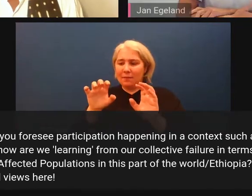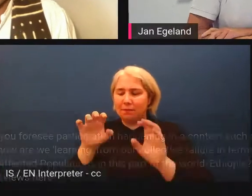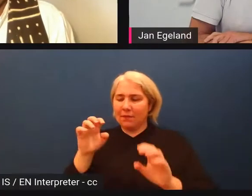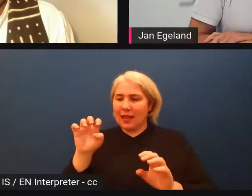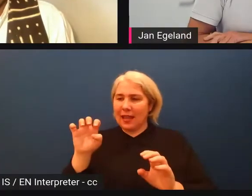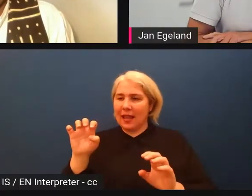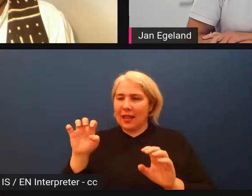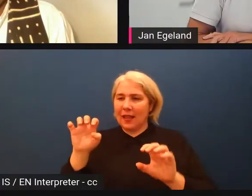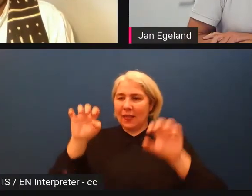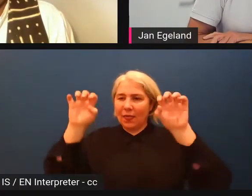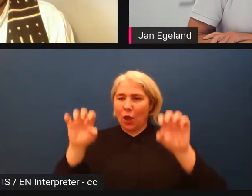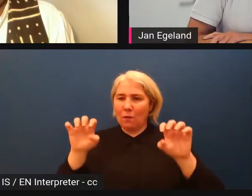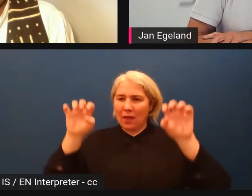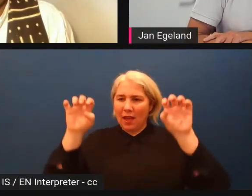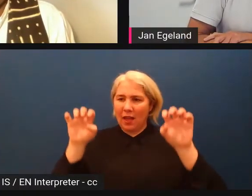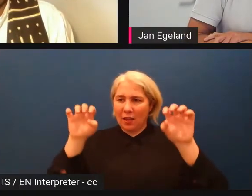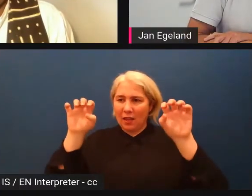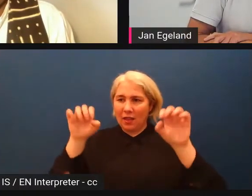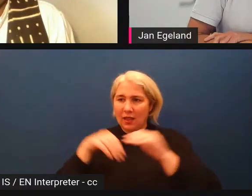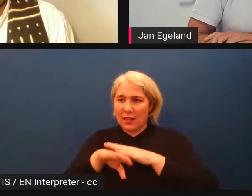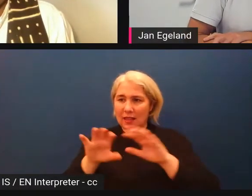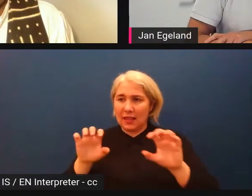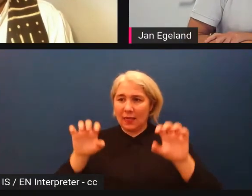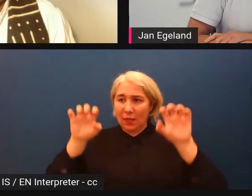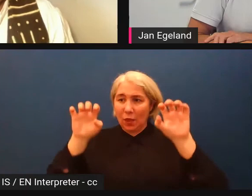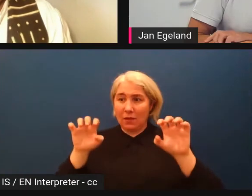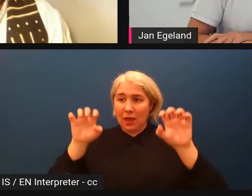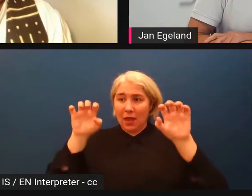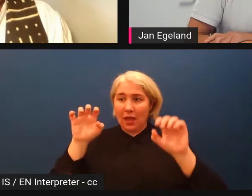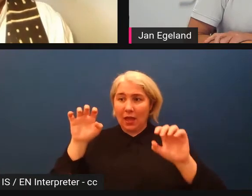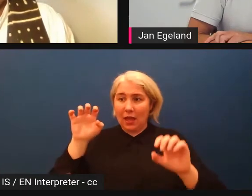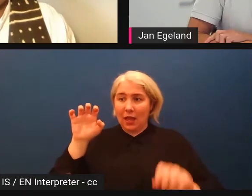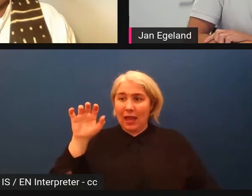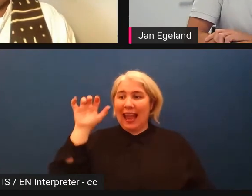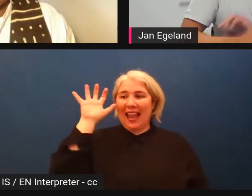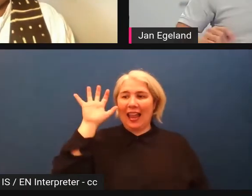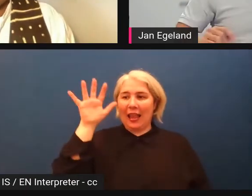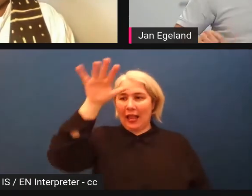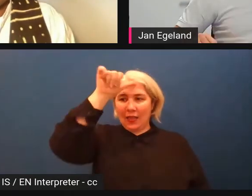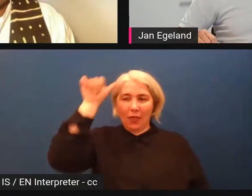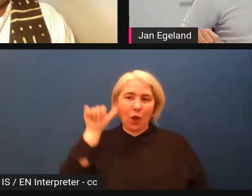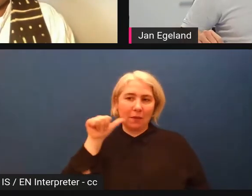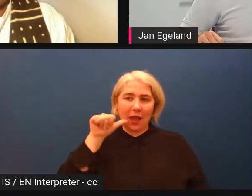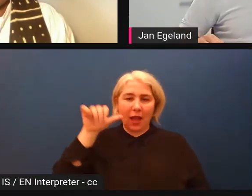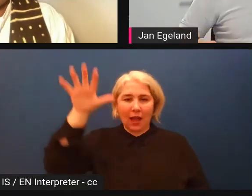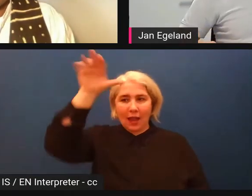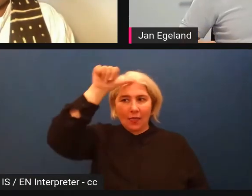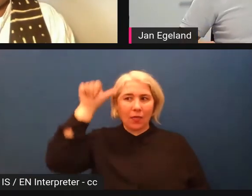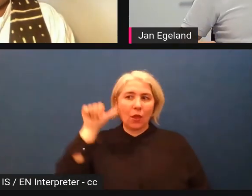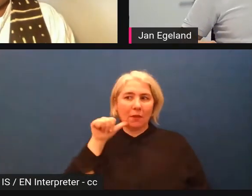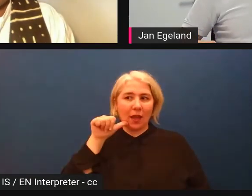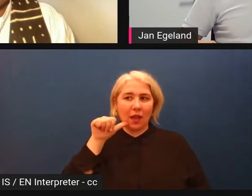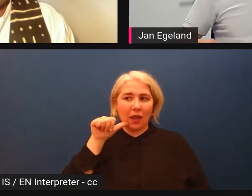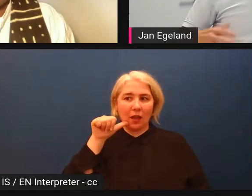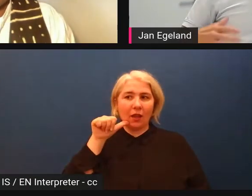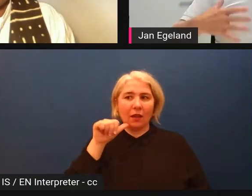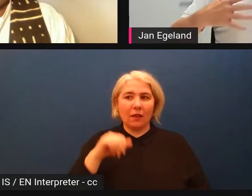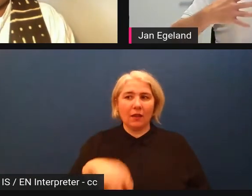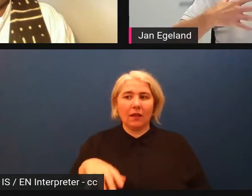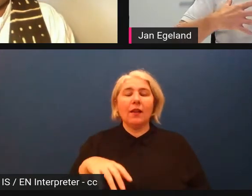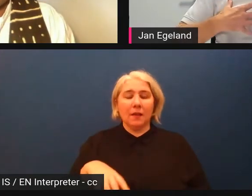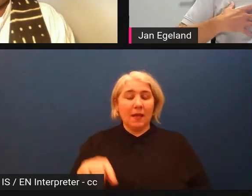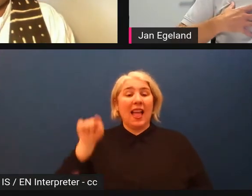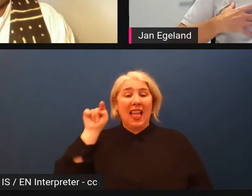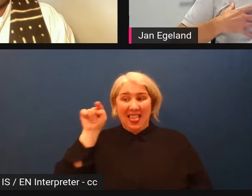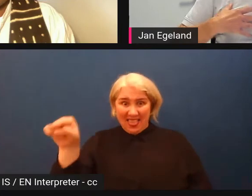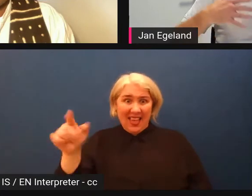good question, really, because again, Tigray and Ethiopia should be a reality check for many of us.